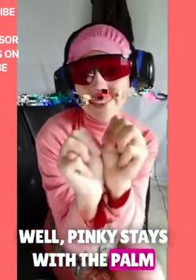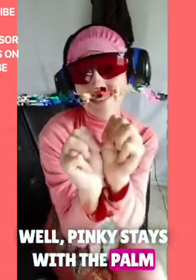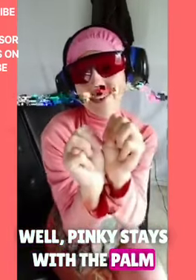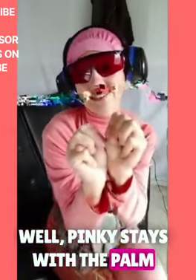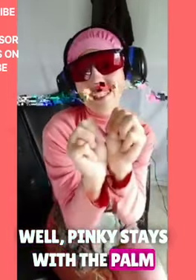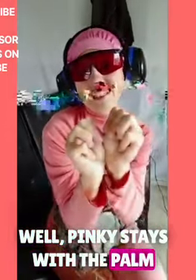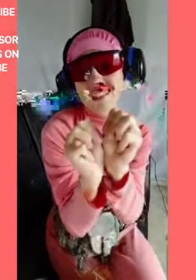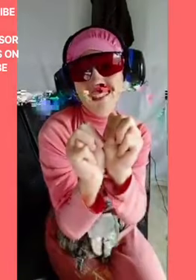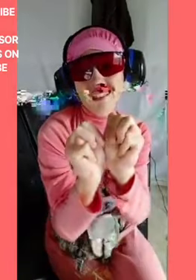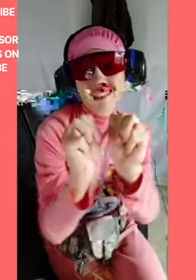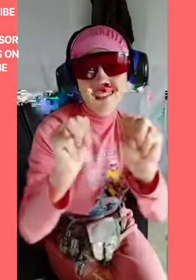palm.